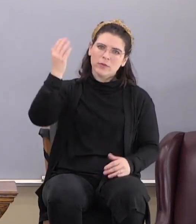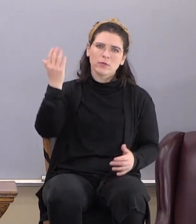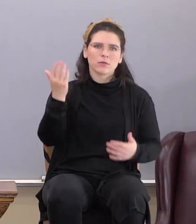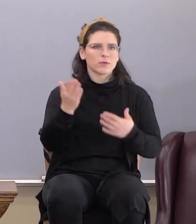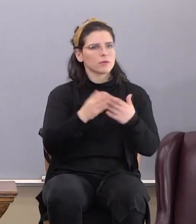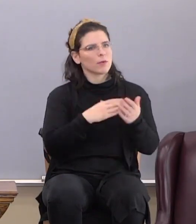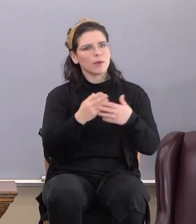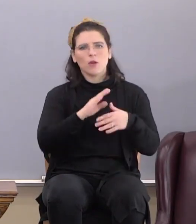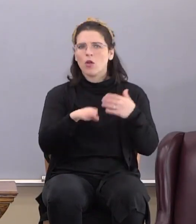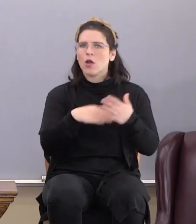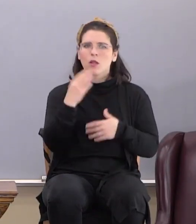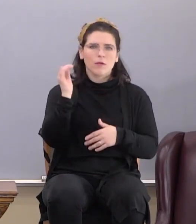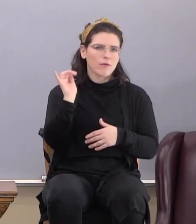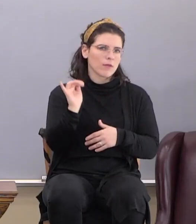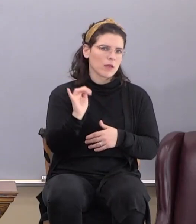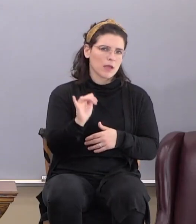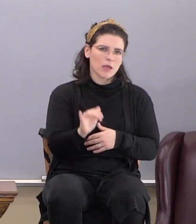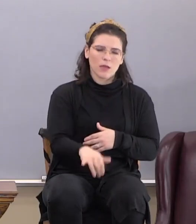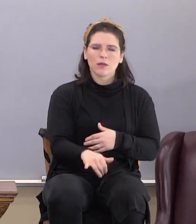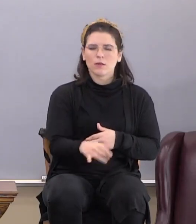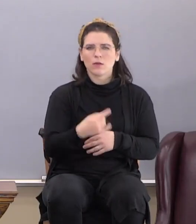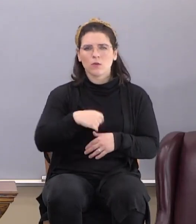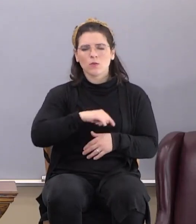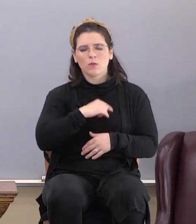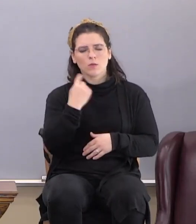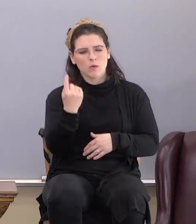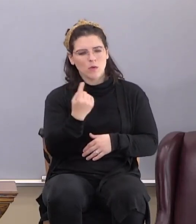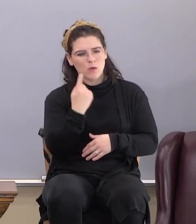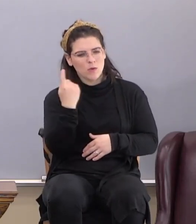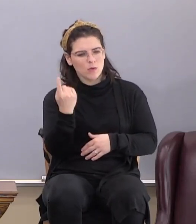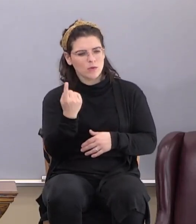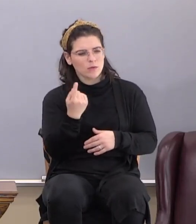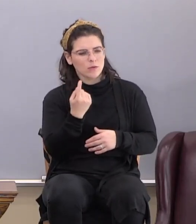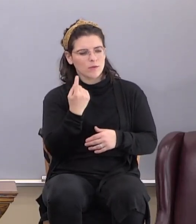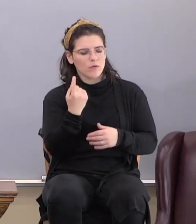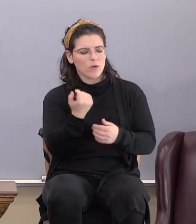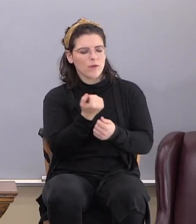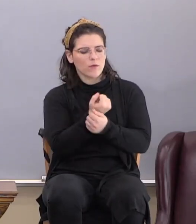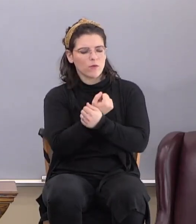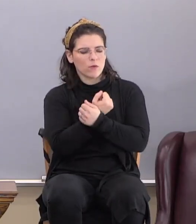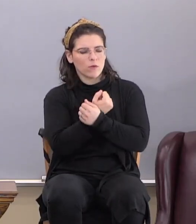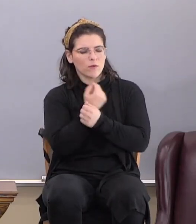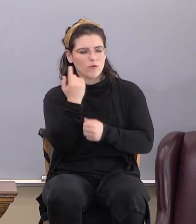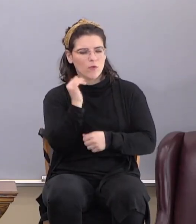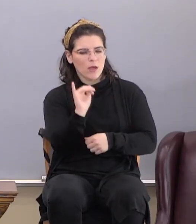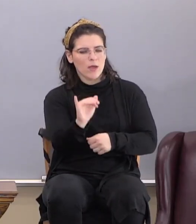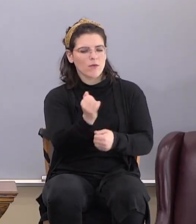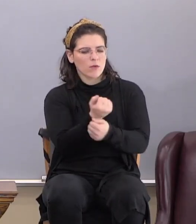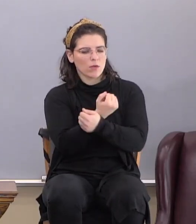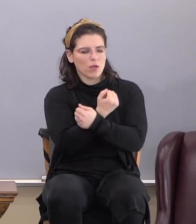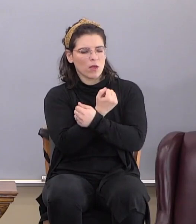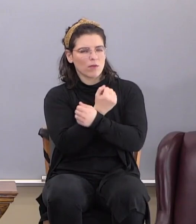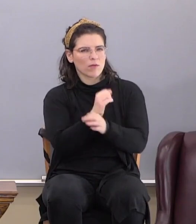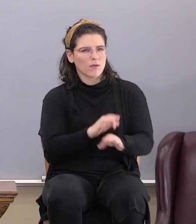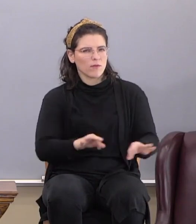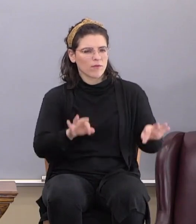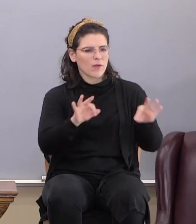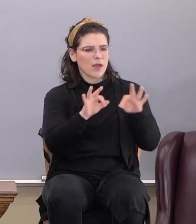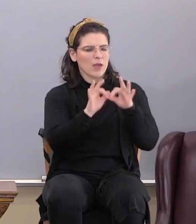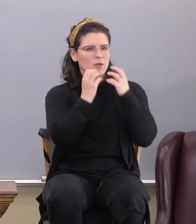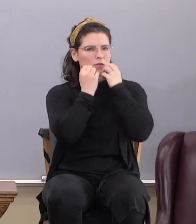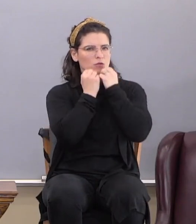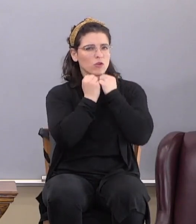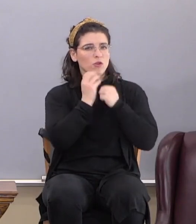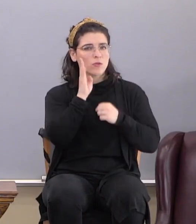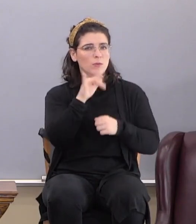spite of all of that, we will always be forever loved, valued, and adored by our Heavenly Father. That's